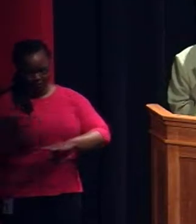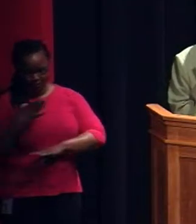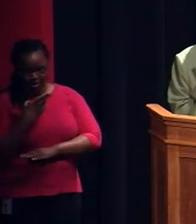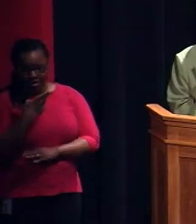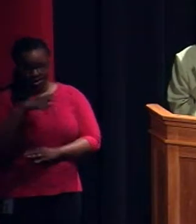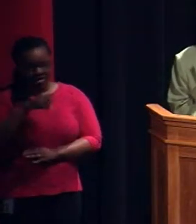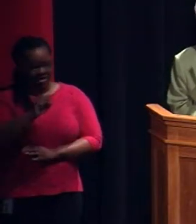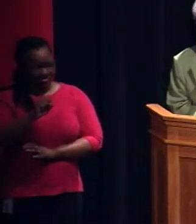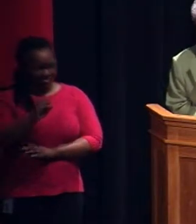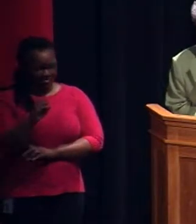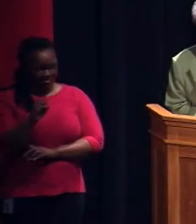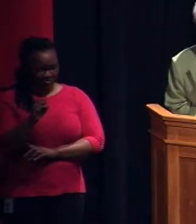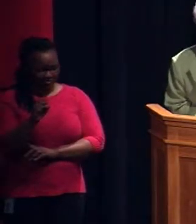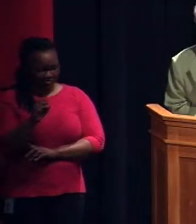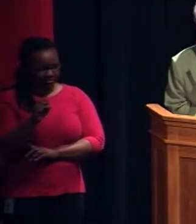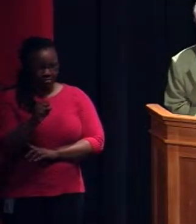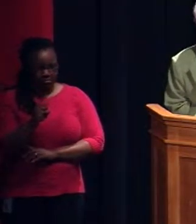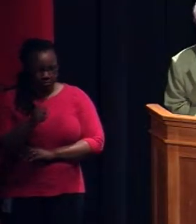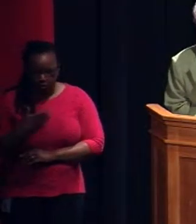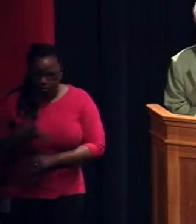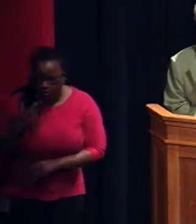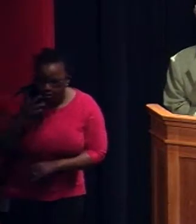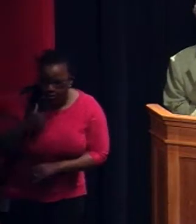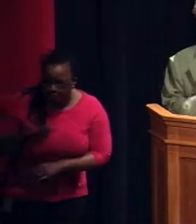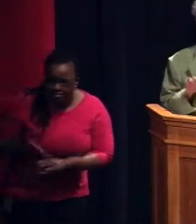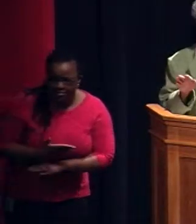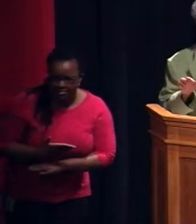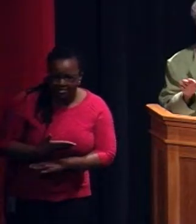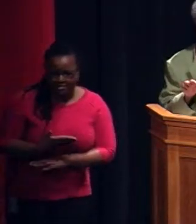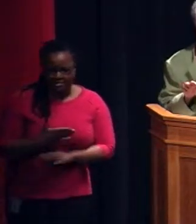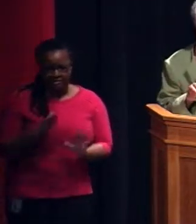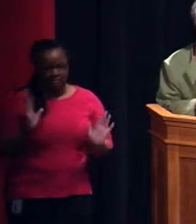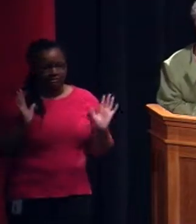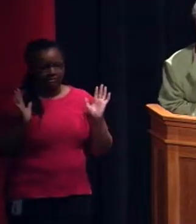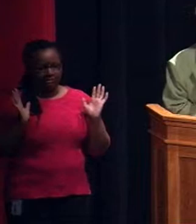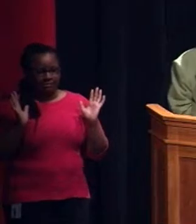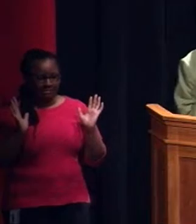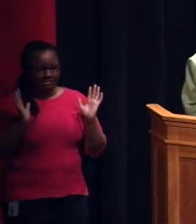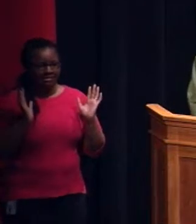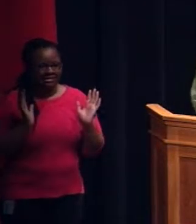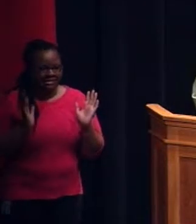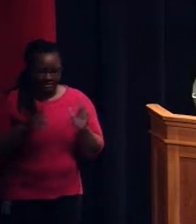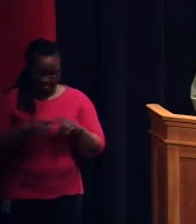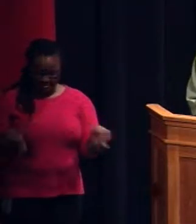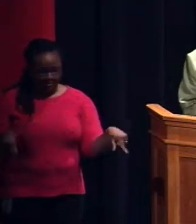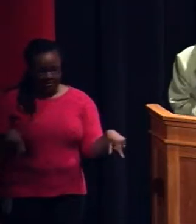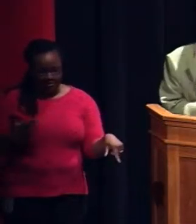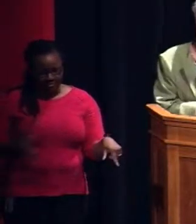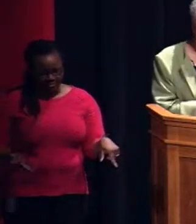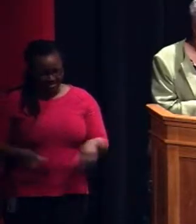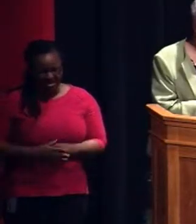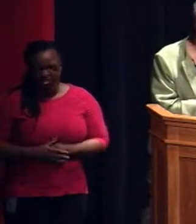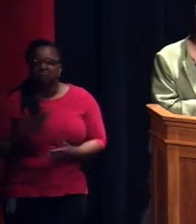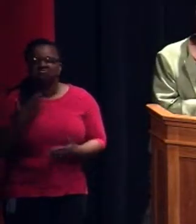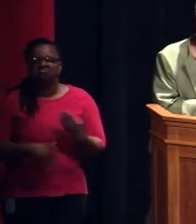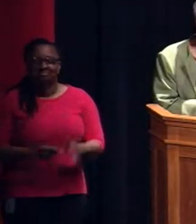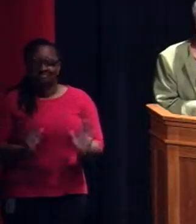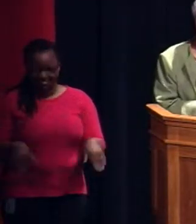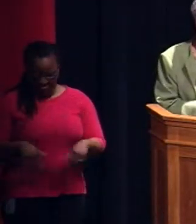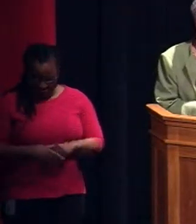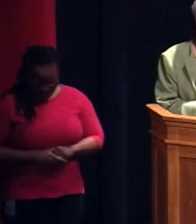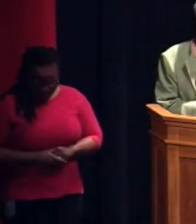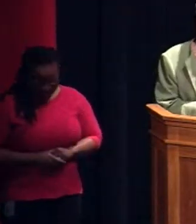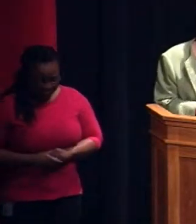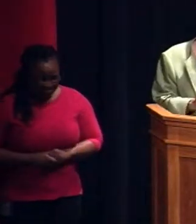high school. You don't want to hear me sing. I've gotten a negative on that on the front row. So we'll move right along.